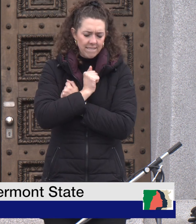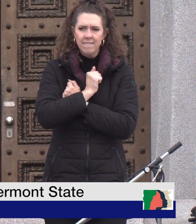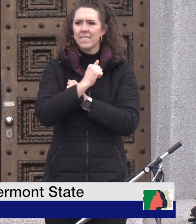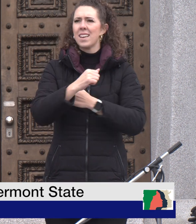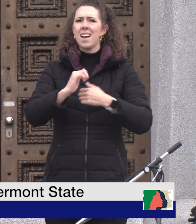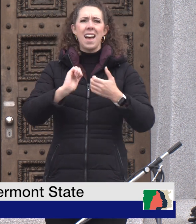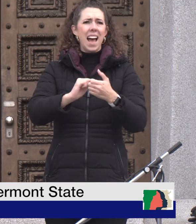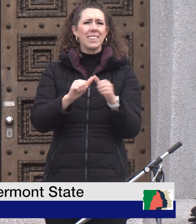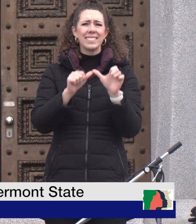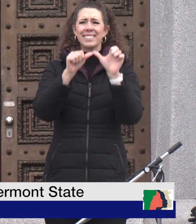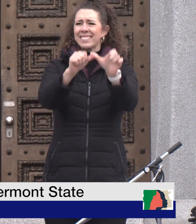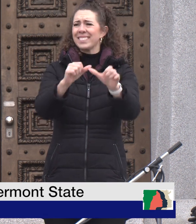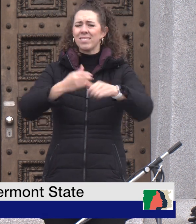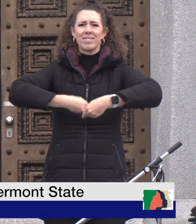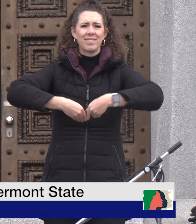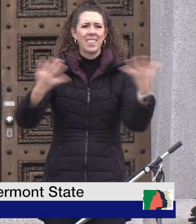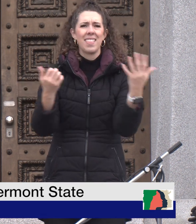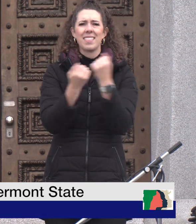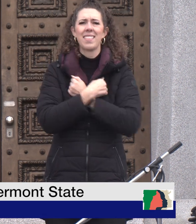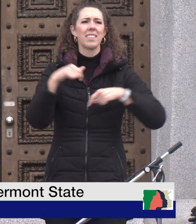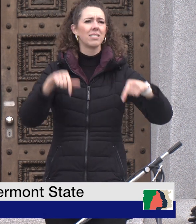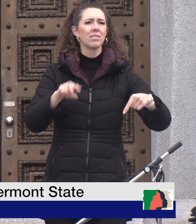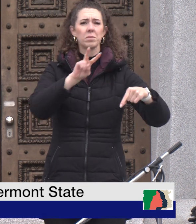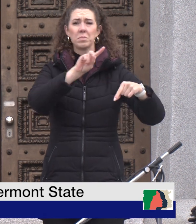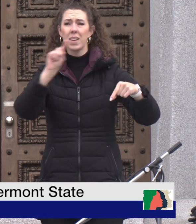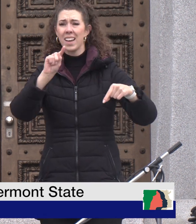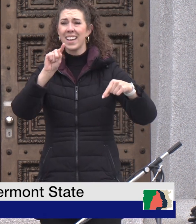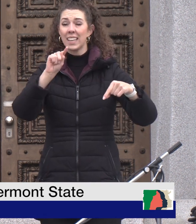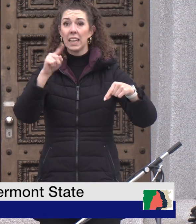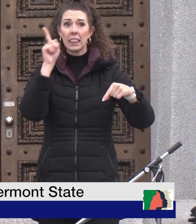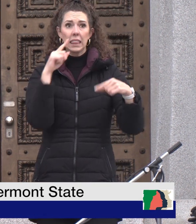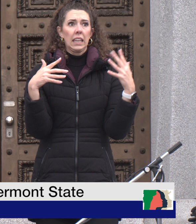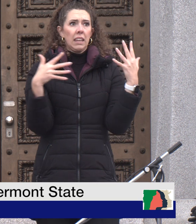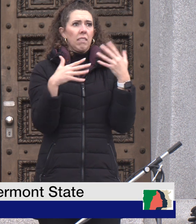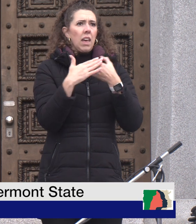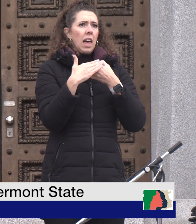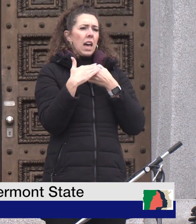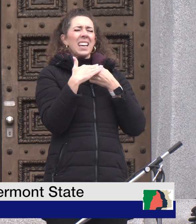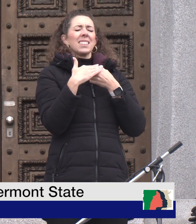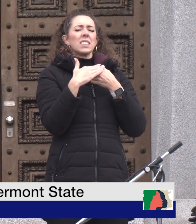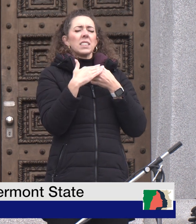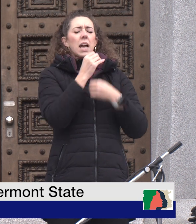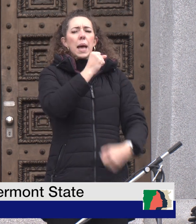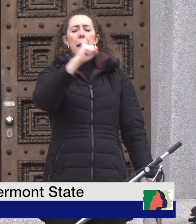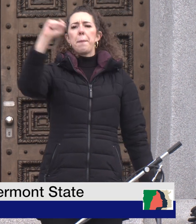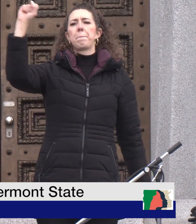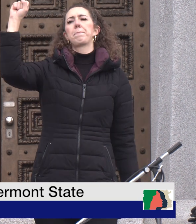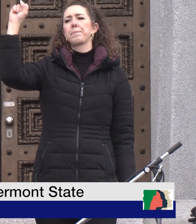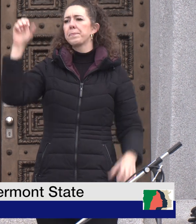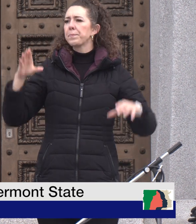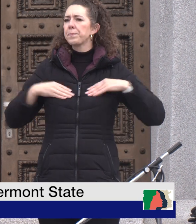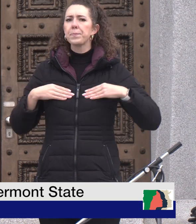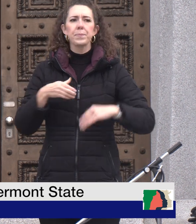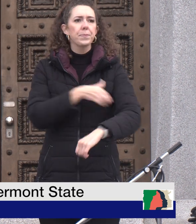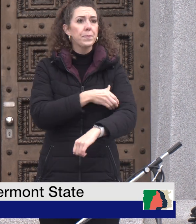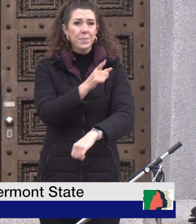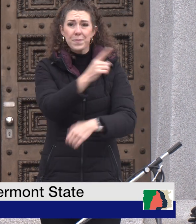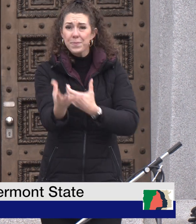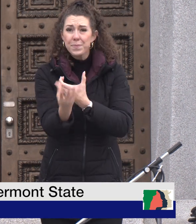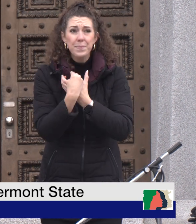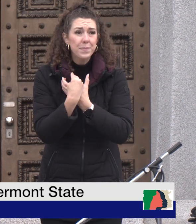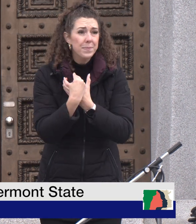Vermonters to push through the fear and to step into our power? Will you do this with